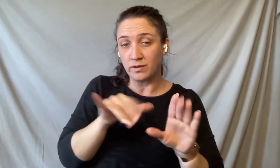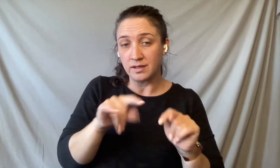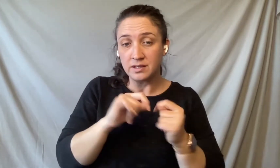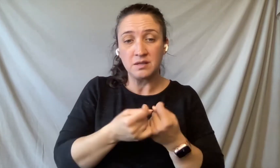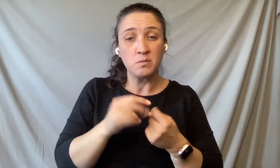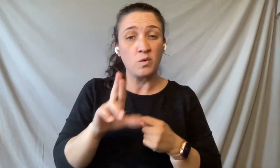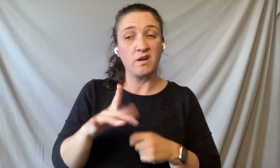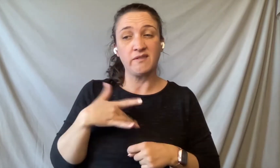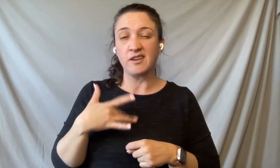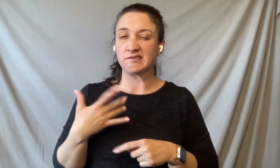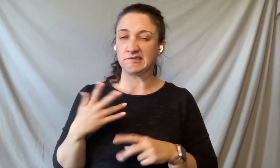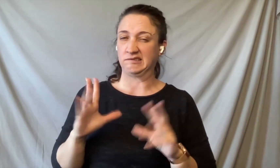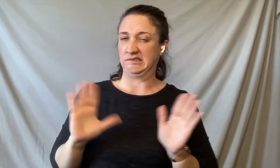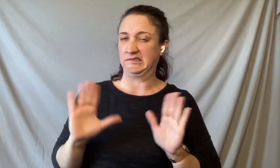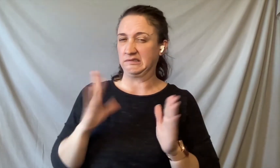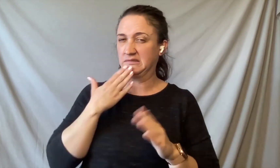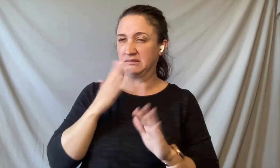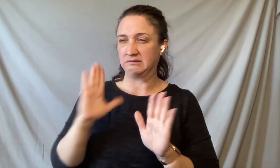feel otherwise.